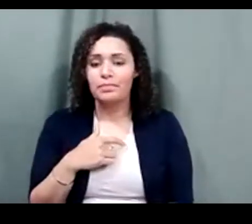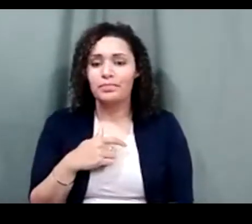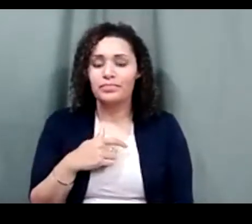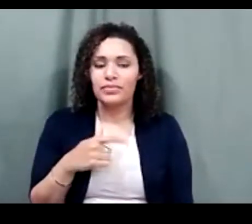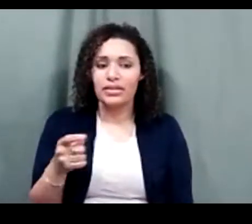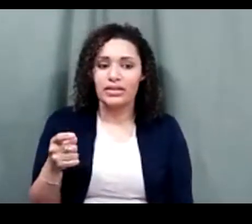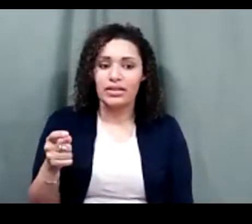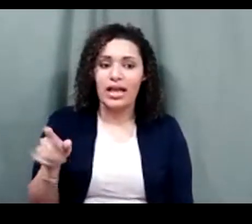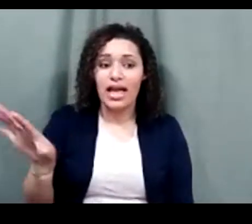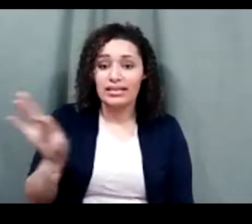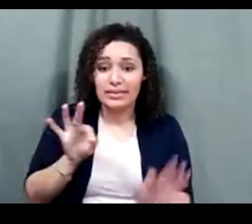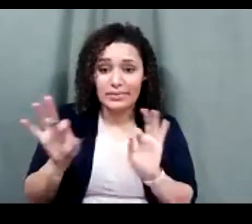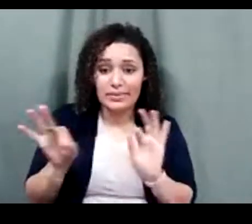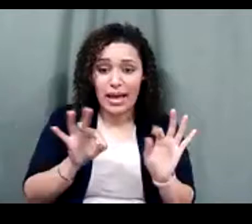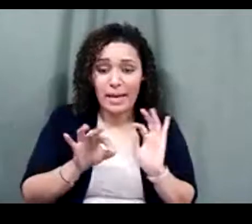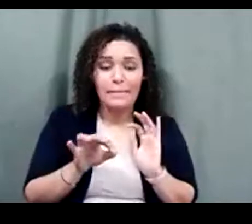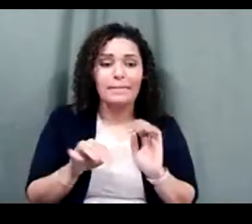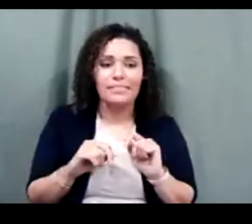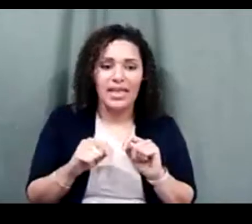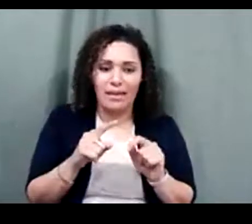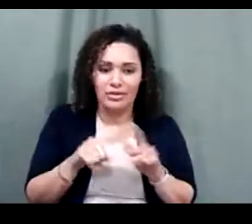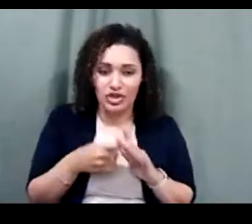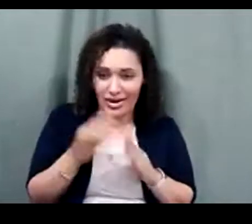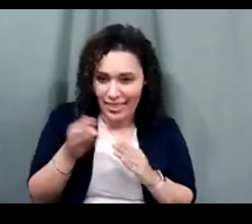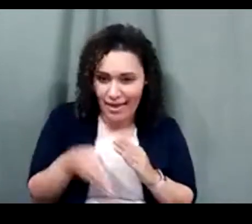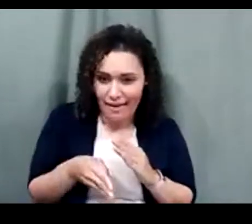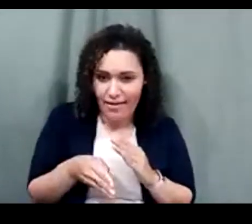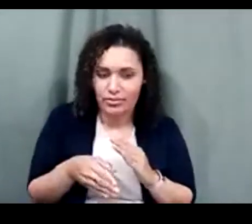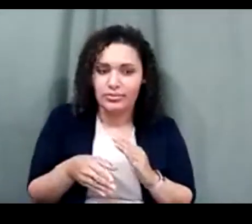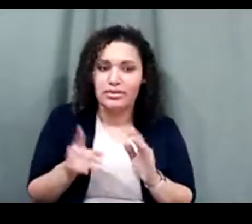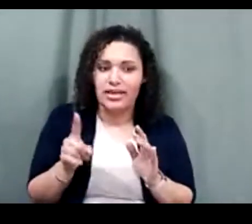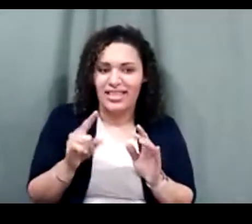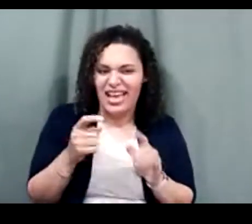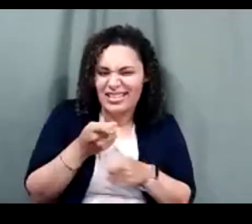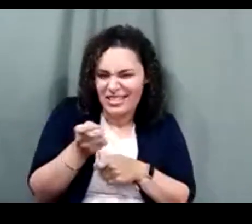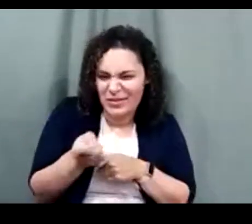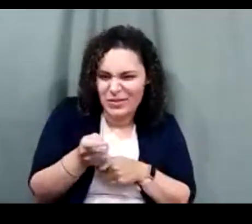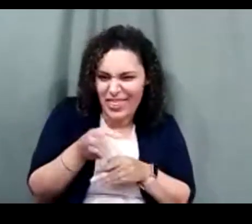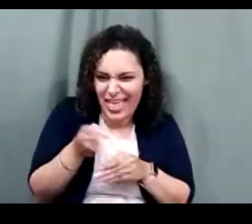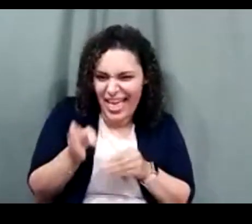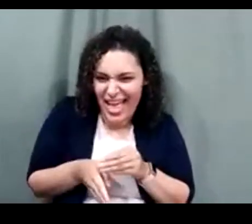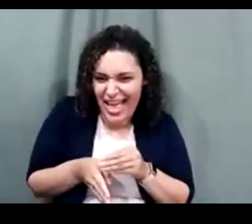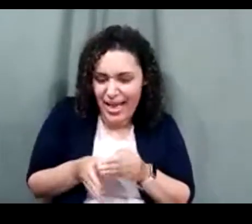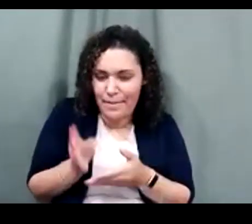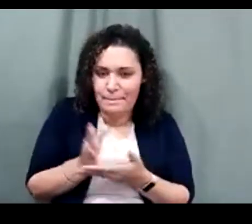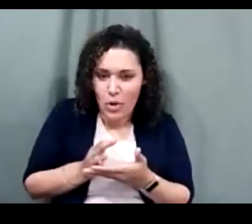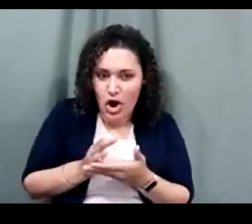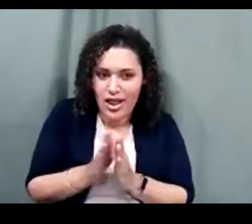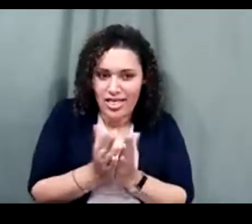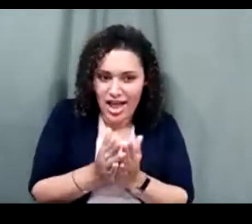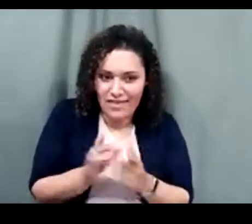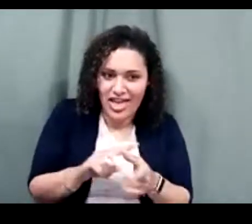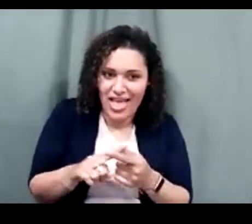pulling samples today. I'm starting at the end. This is like one of those novels when they tease you with the last part and then they're going to roll back to the whole story.